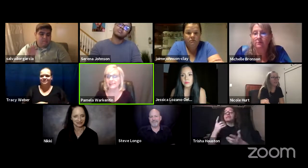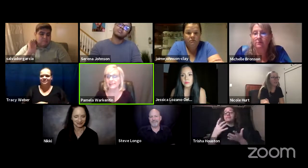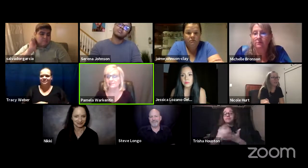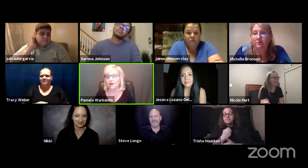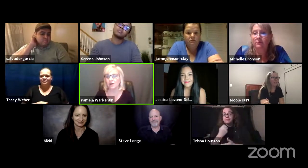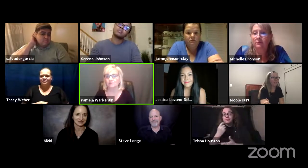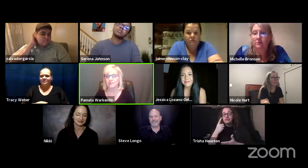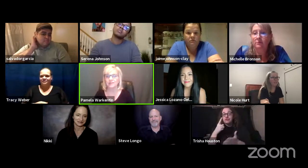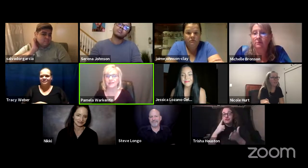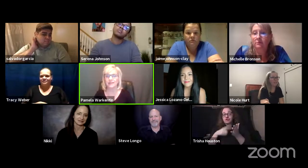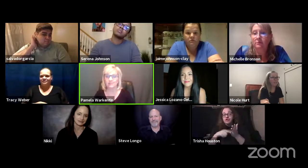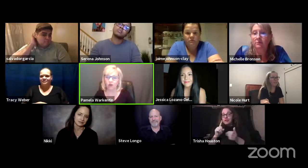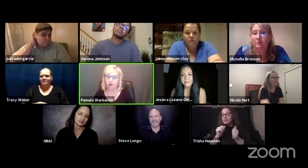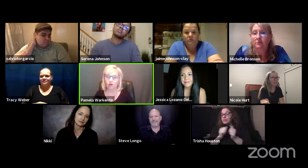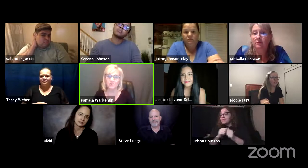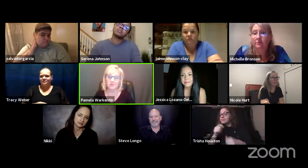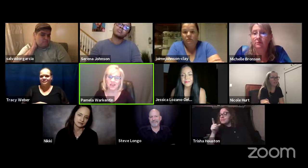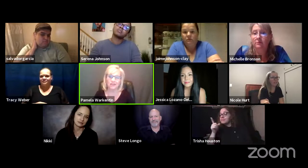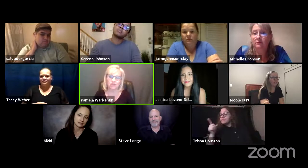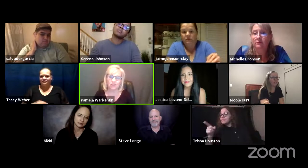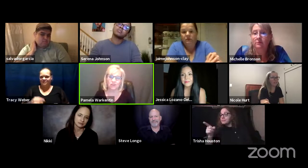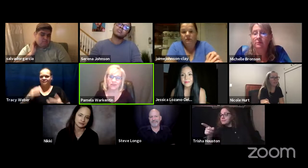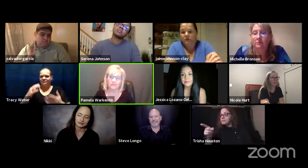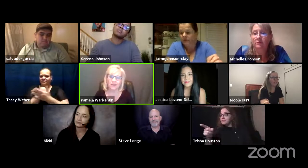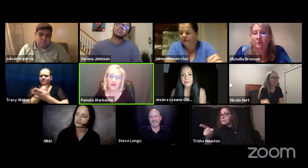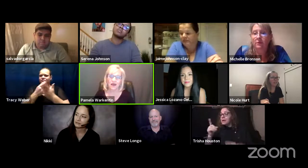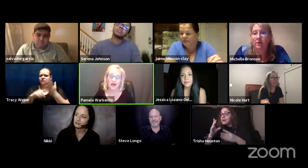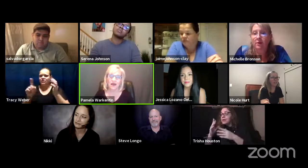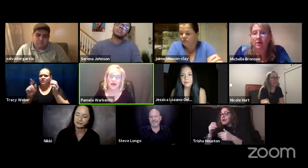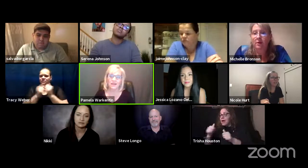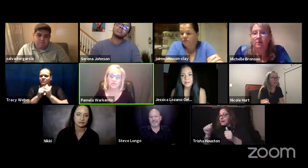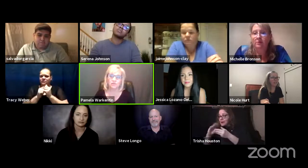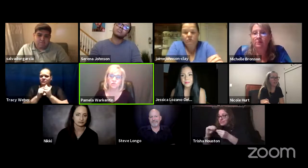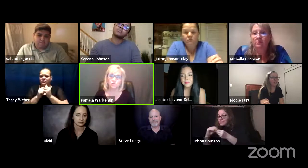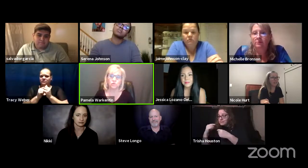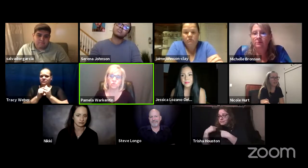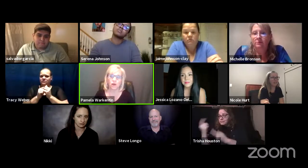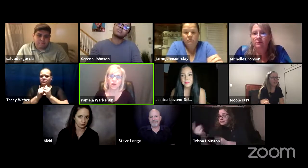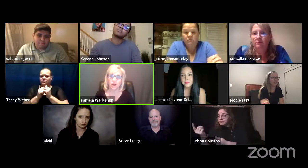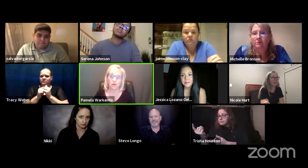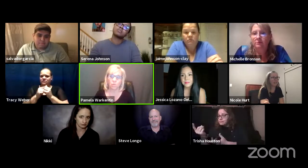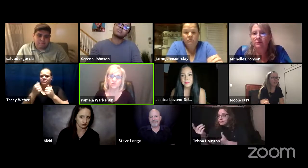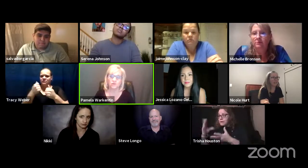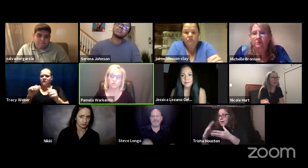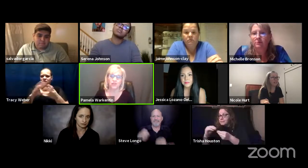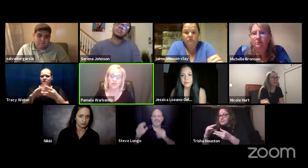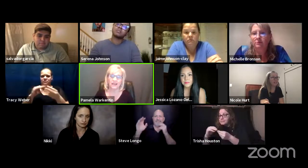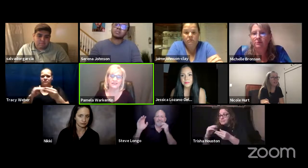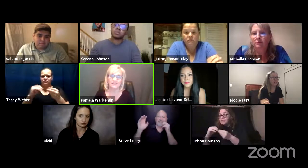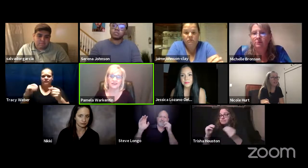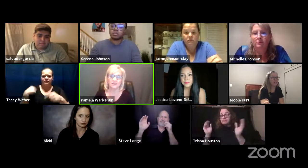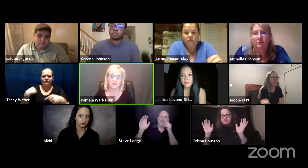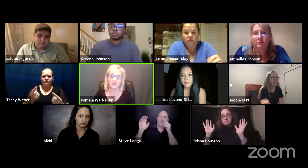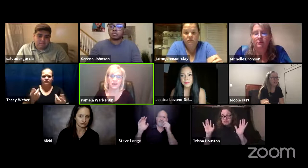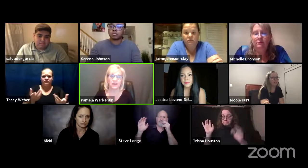getting involved. It's all very challenging. I do want to check and see if there are any